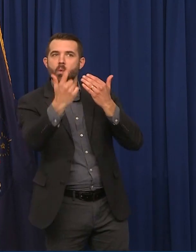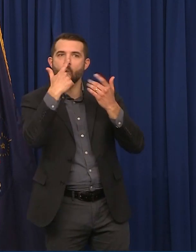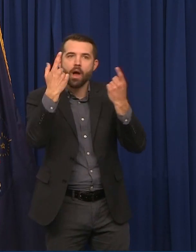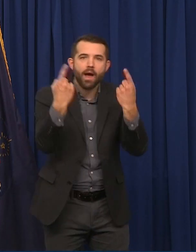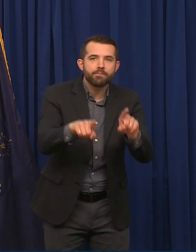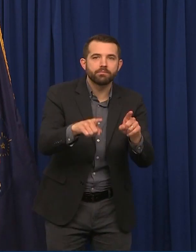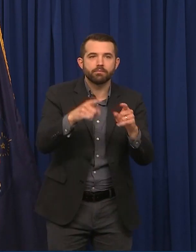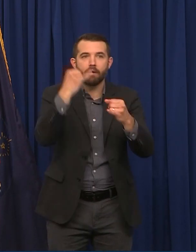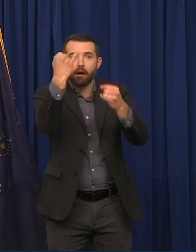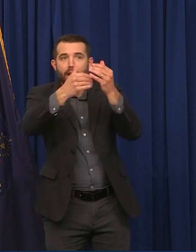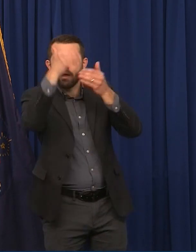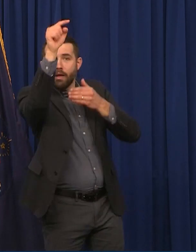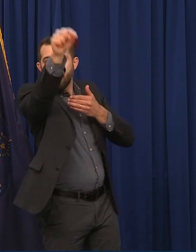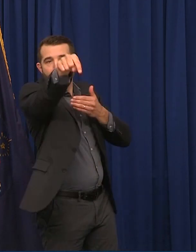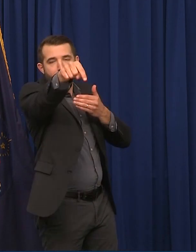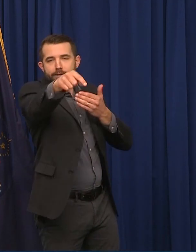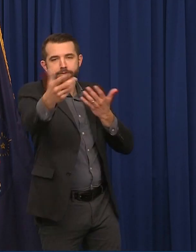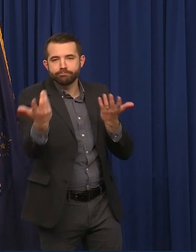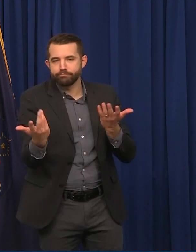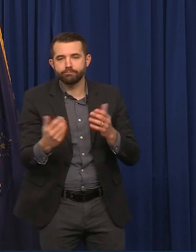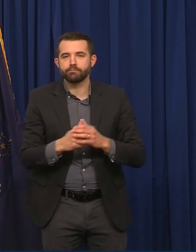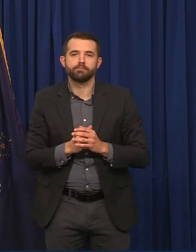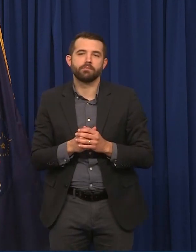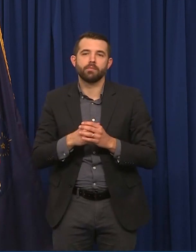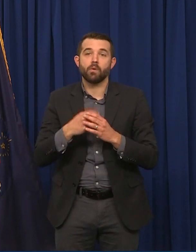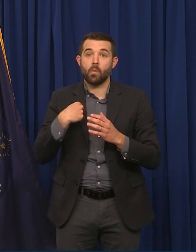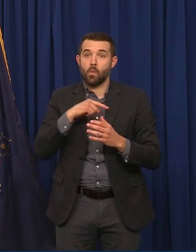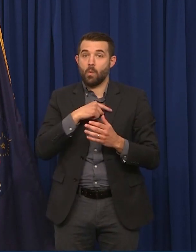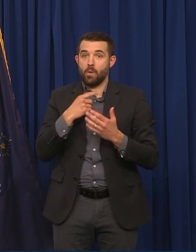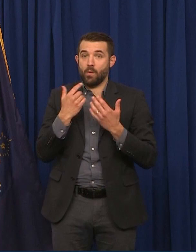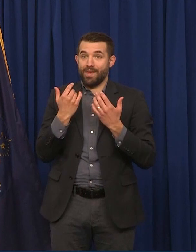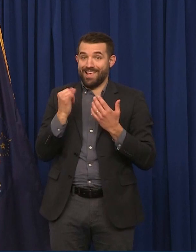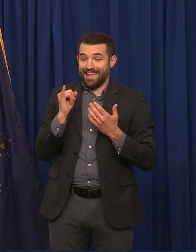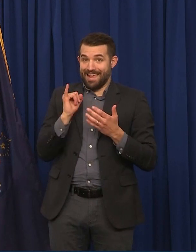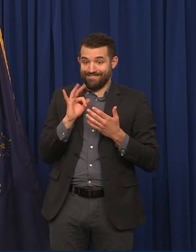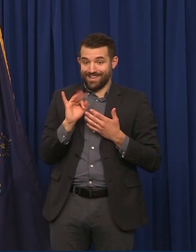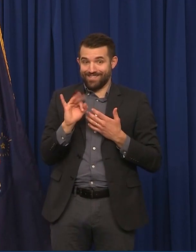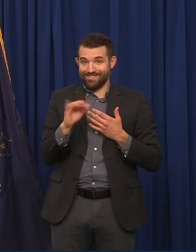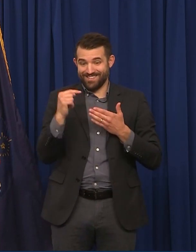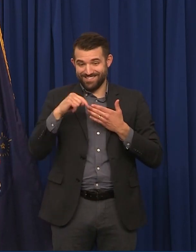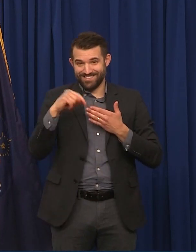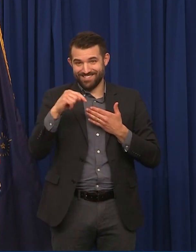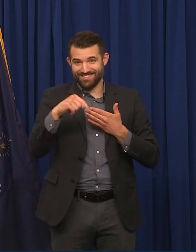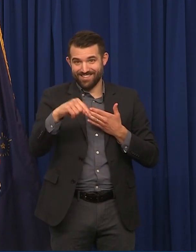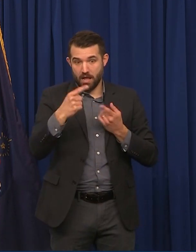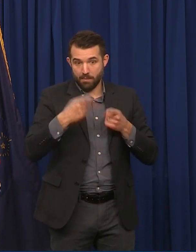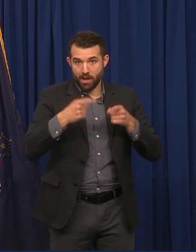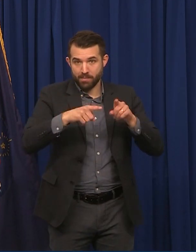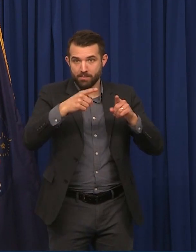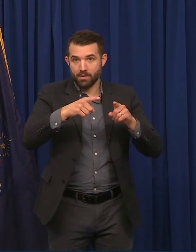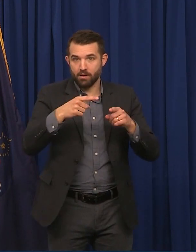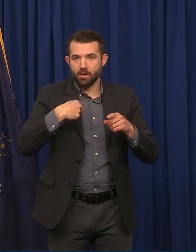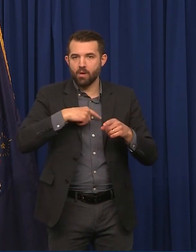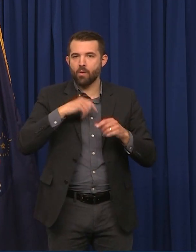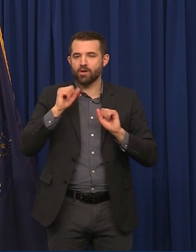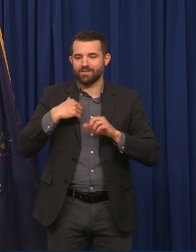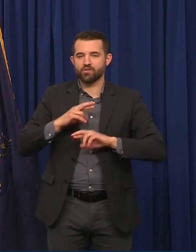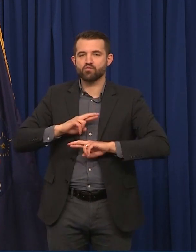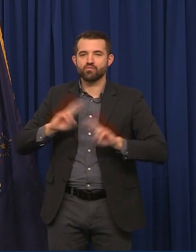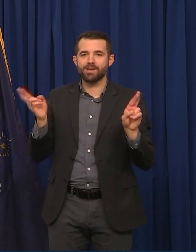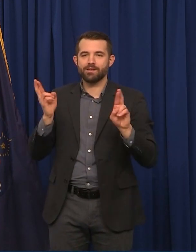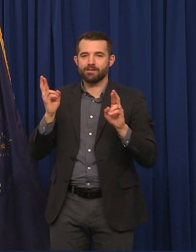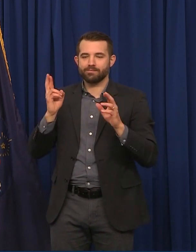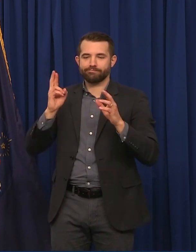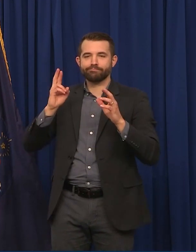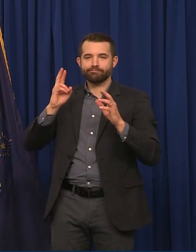us determine whether the resource projections that we are looking at are aligning with the requests that we're making.